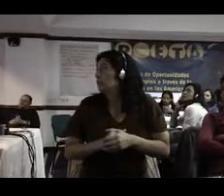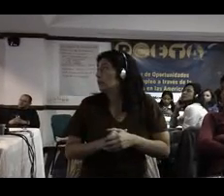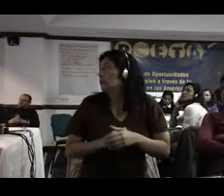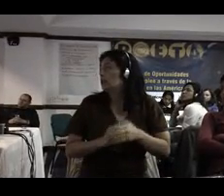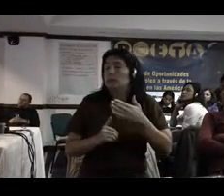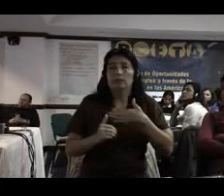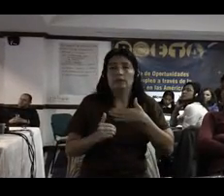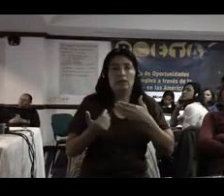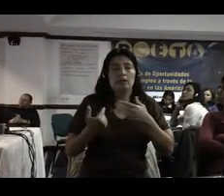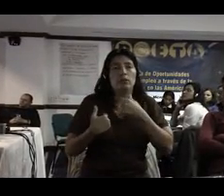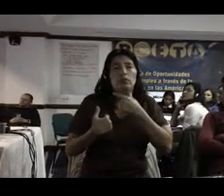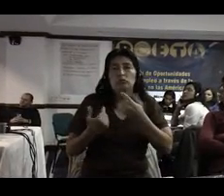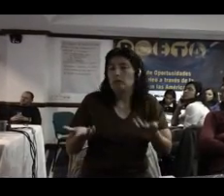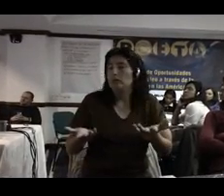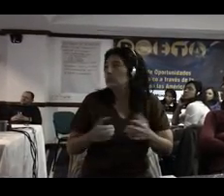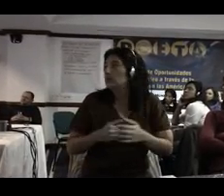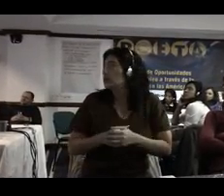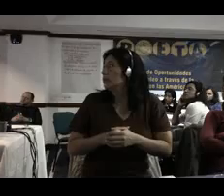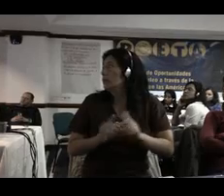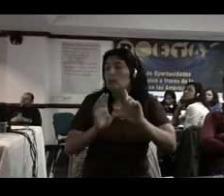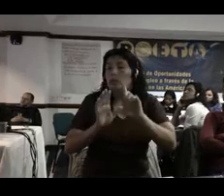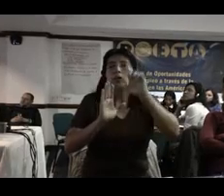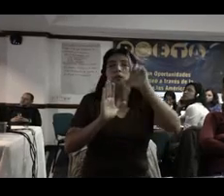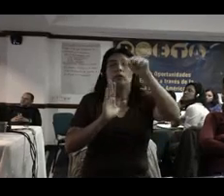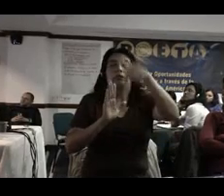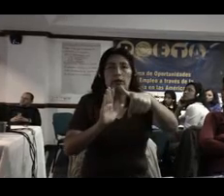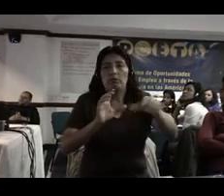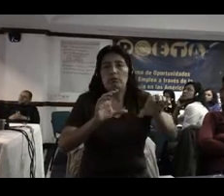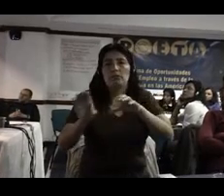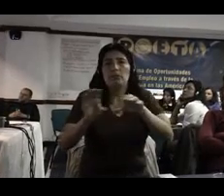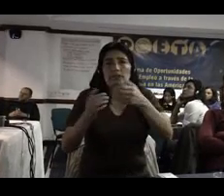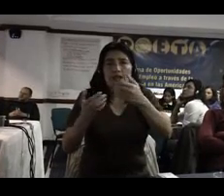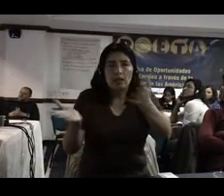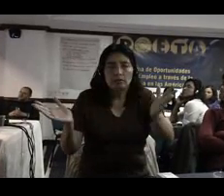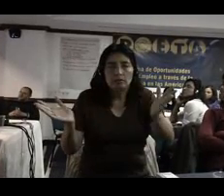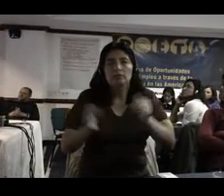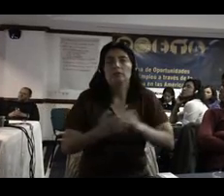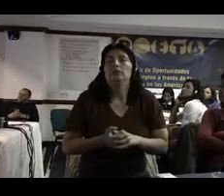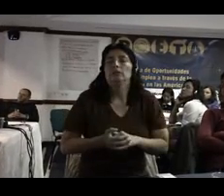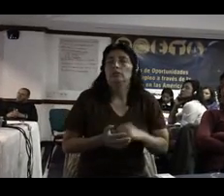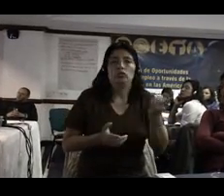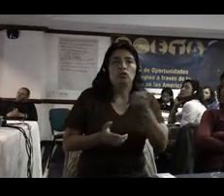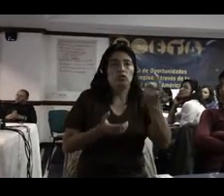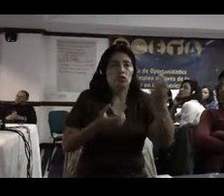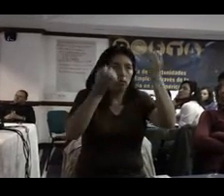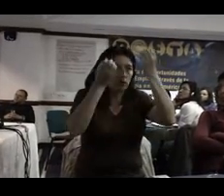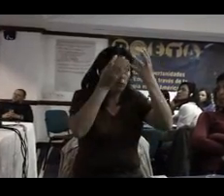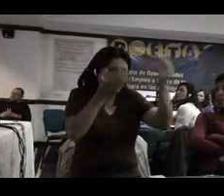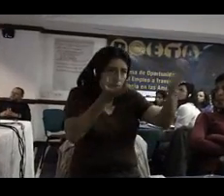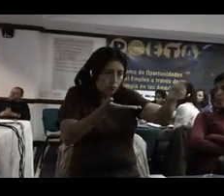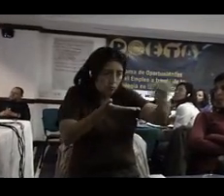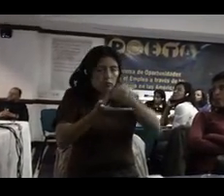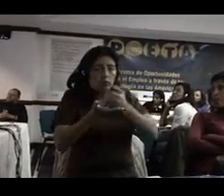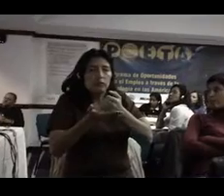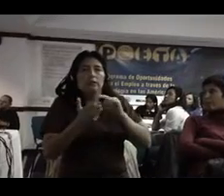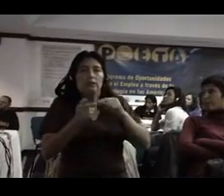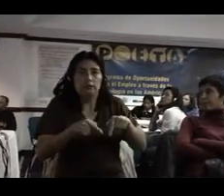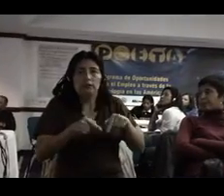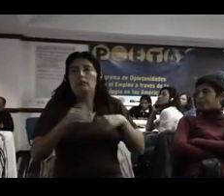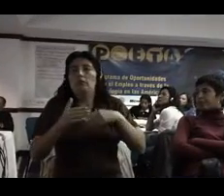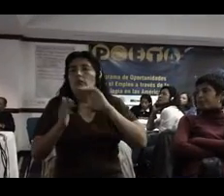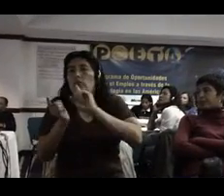this way. We're going to actually do something. We're not just going to collect information. Okay? And then we're going to decide how we're going to collect